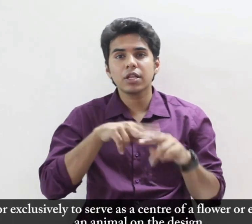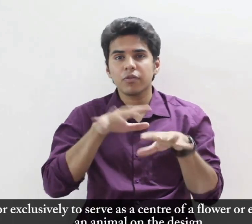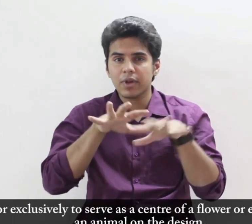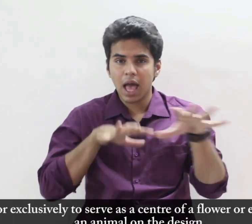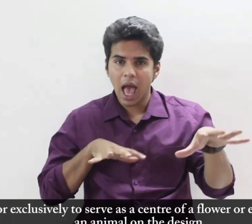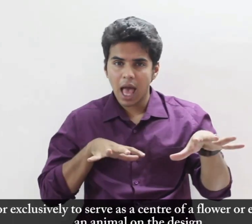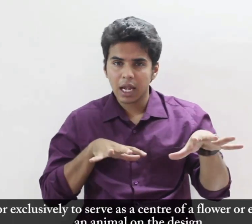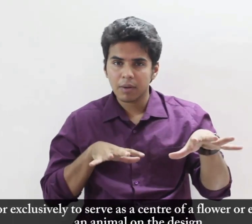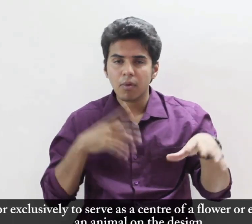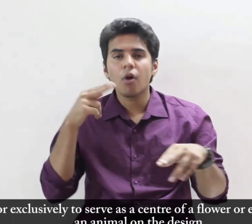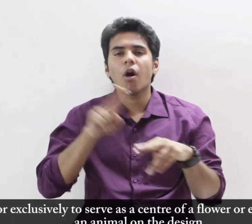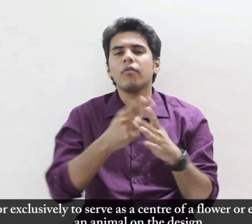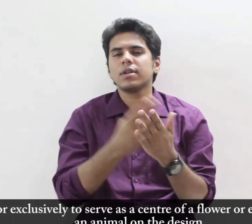design.